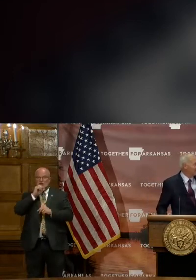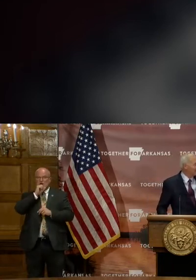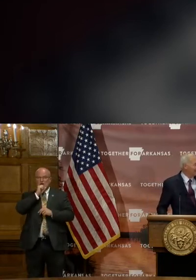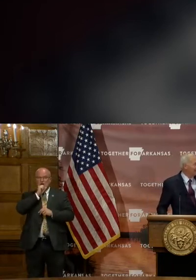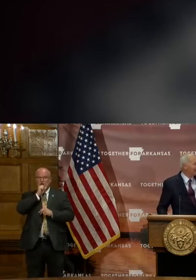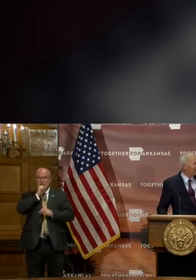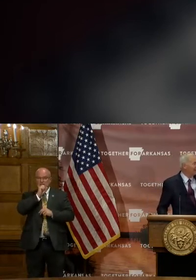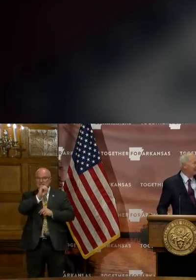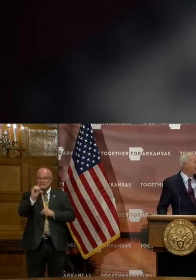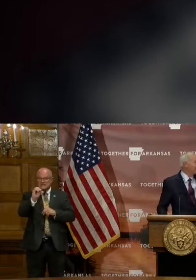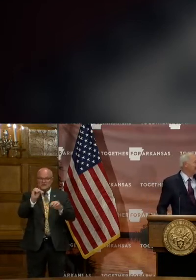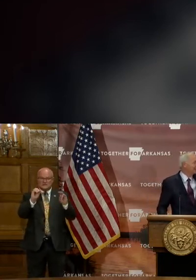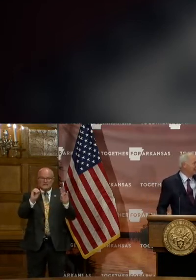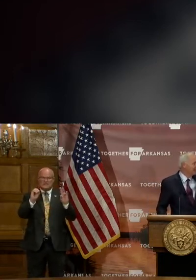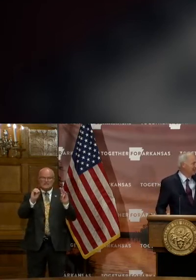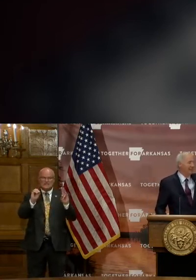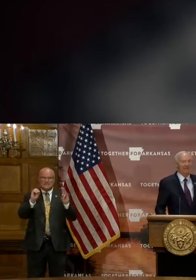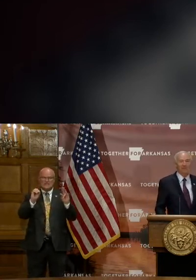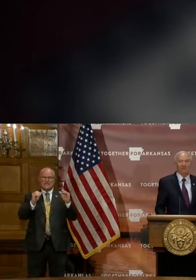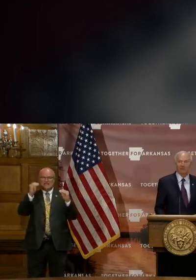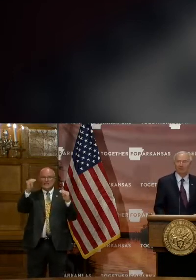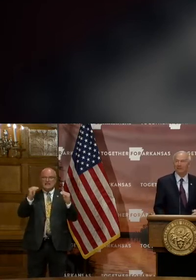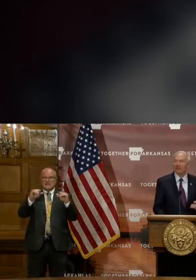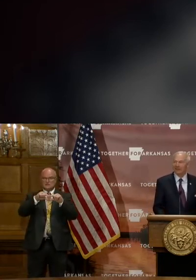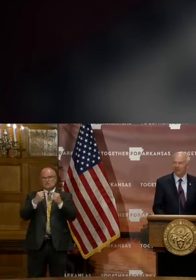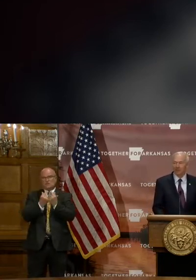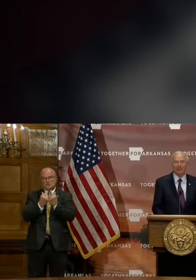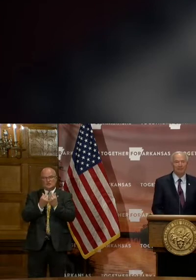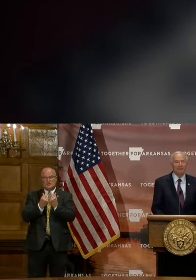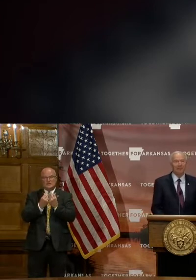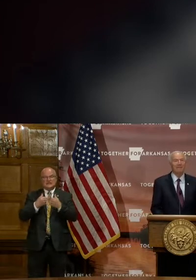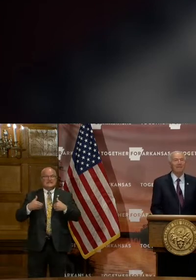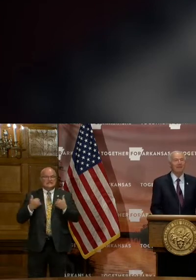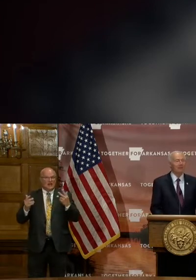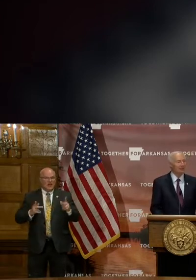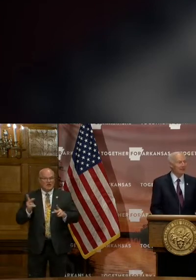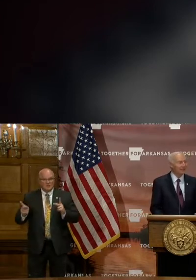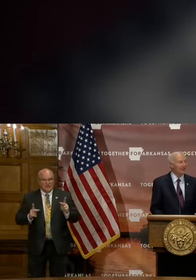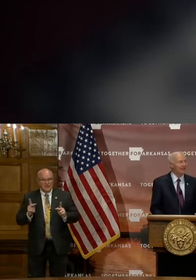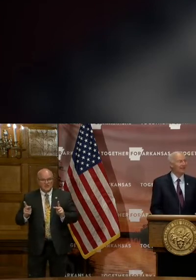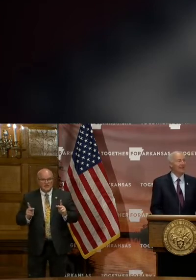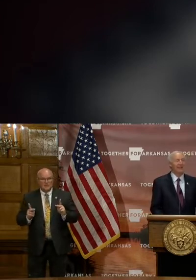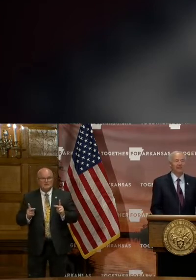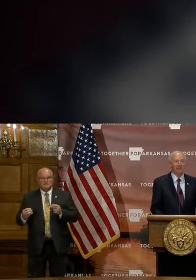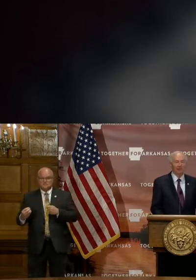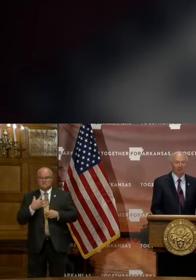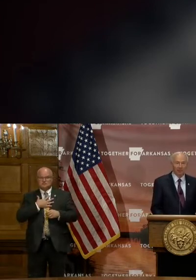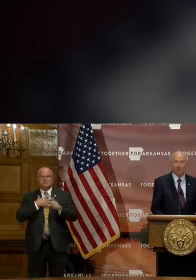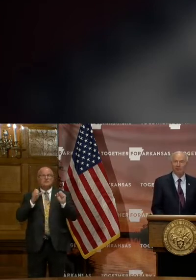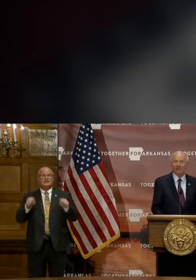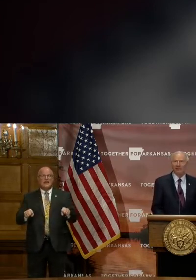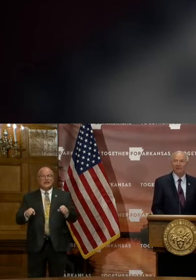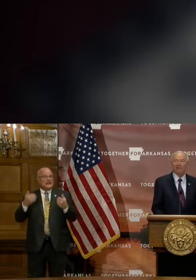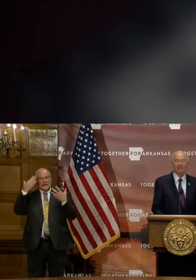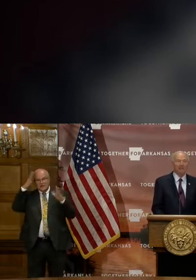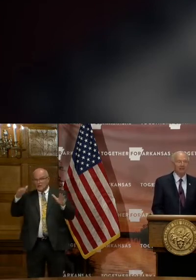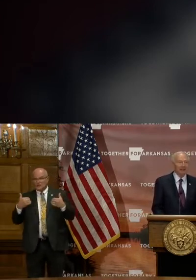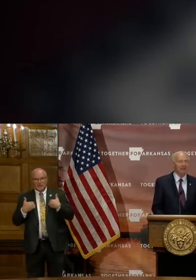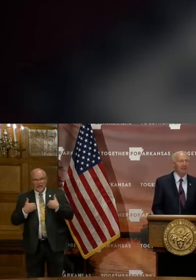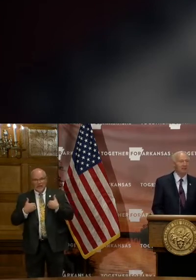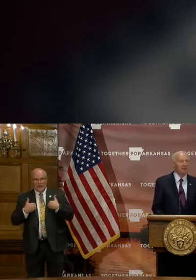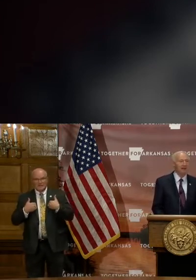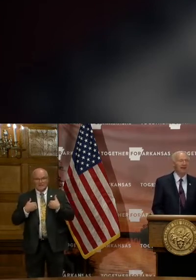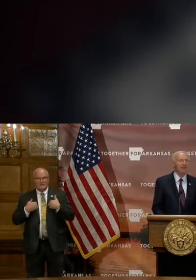through 17 is the next leading age group. Young people, you can get it and you don't know you have it.